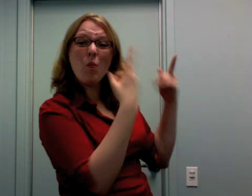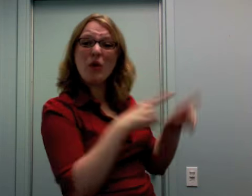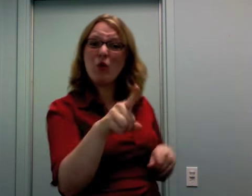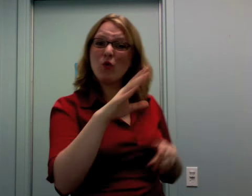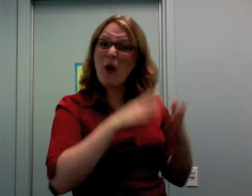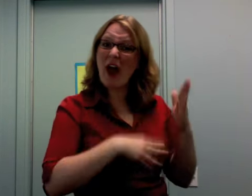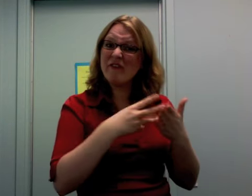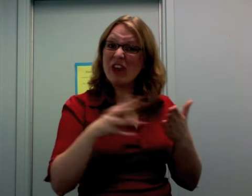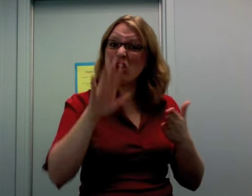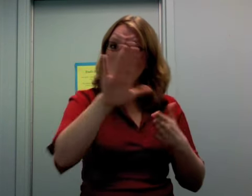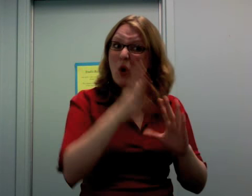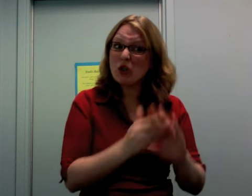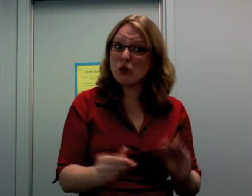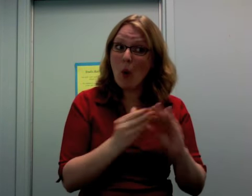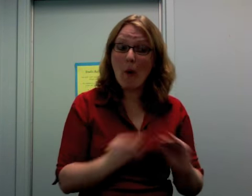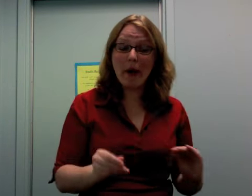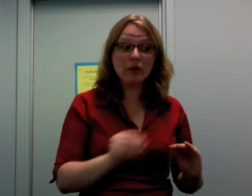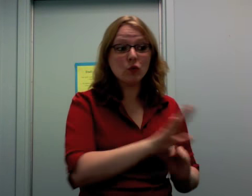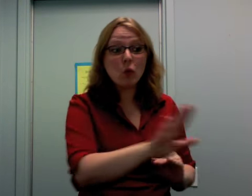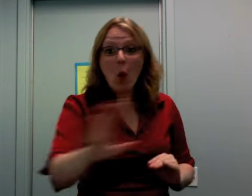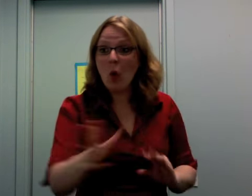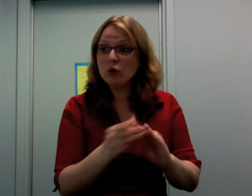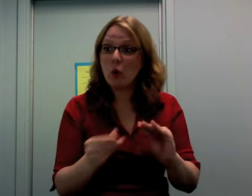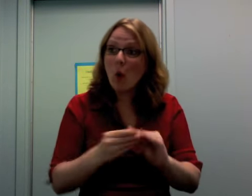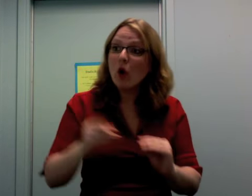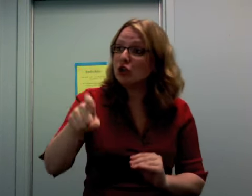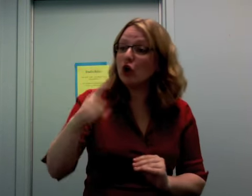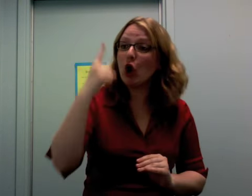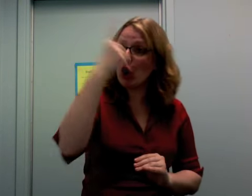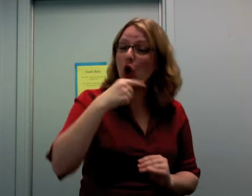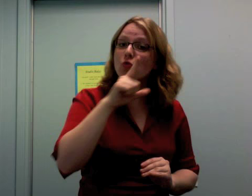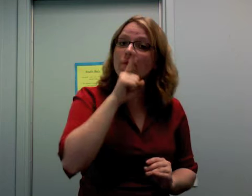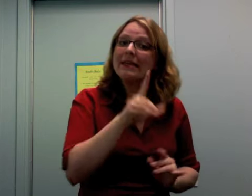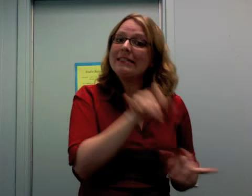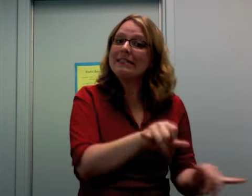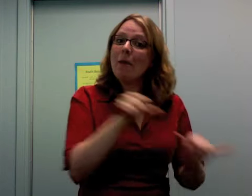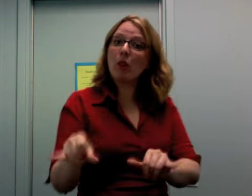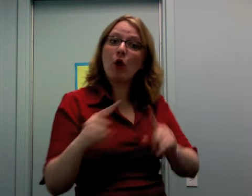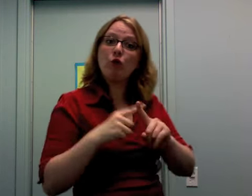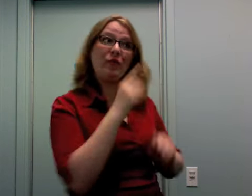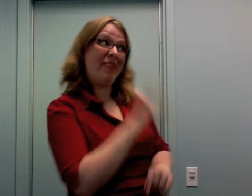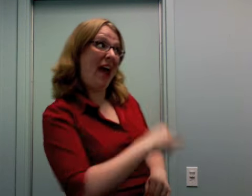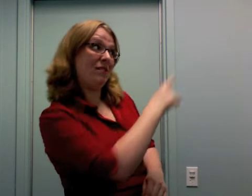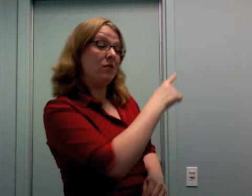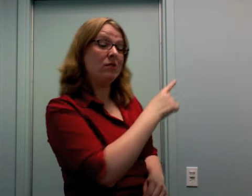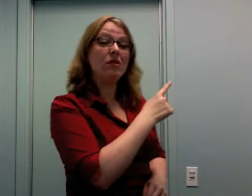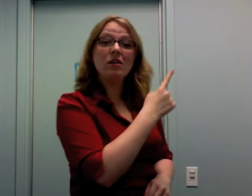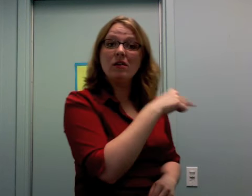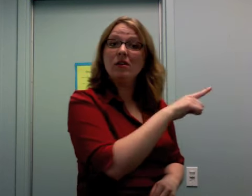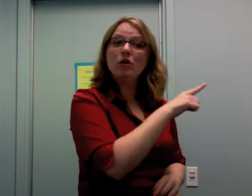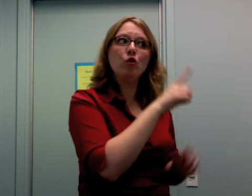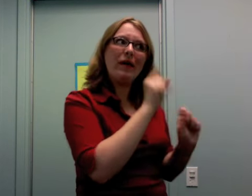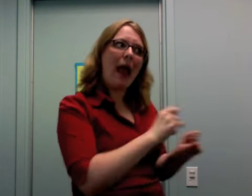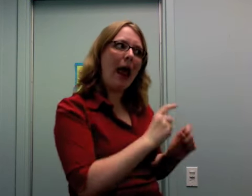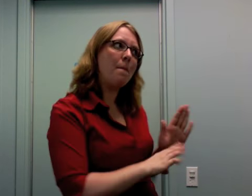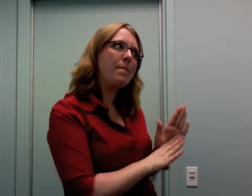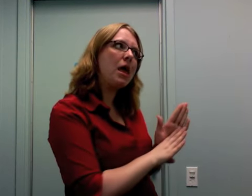stories, your stories should look very similar to this, so that it builds, and it builds, and it should have